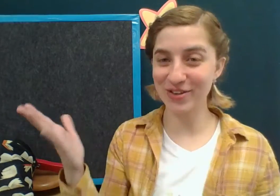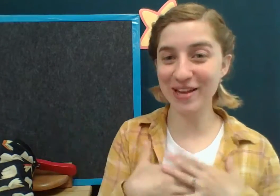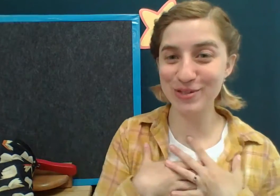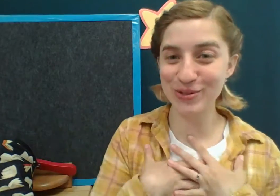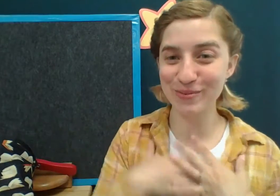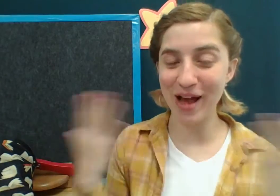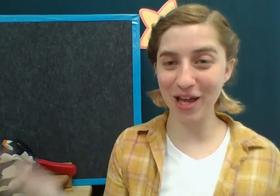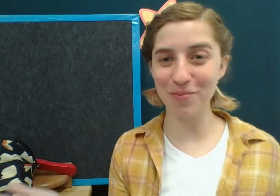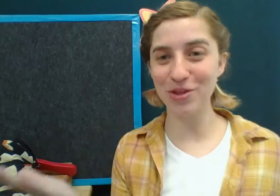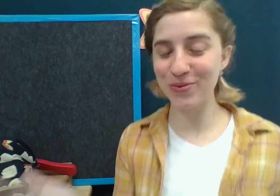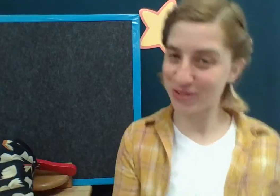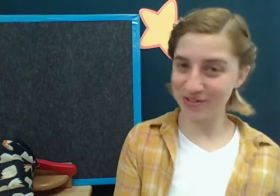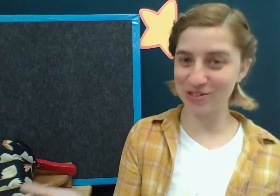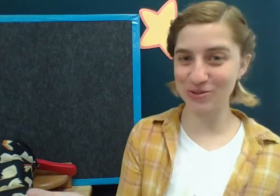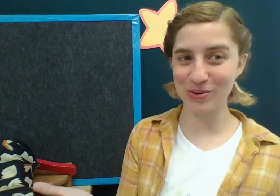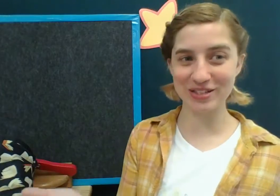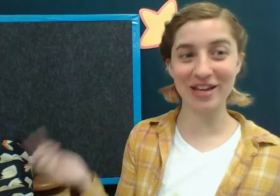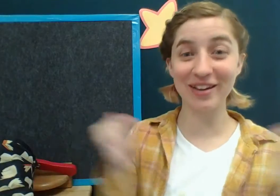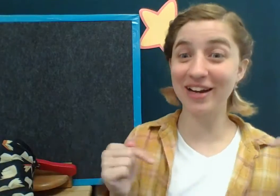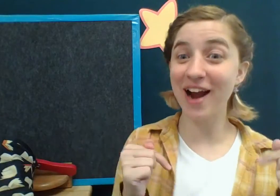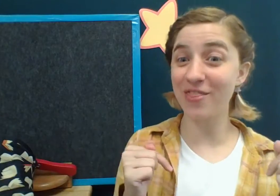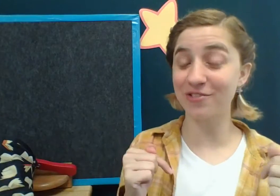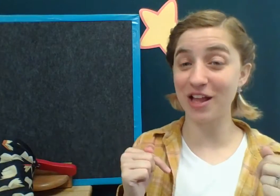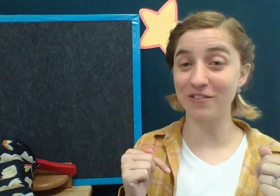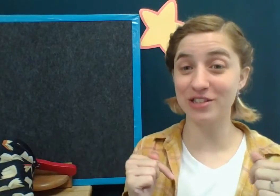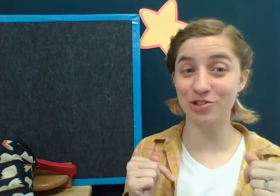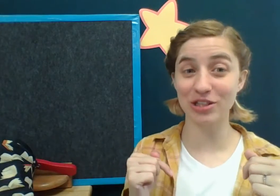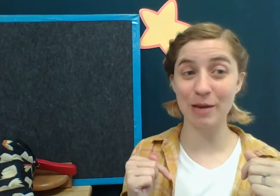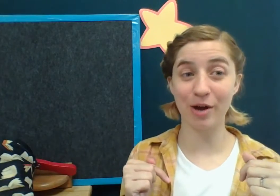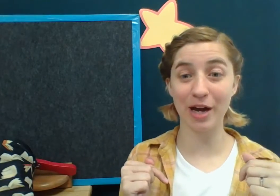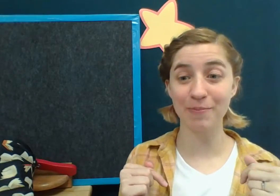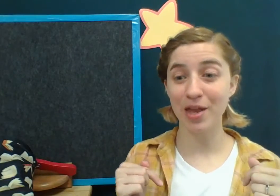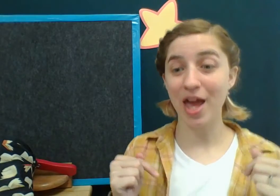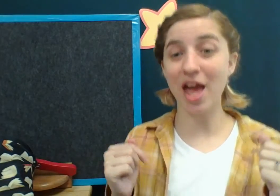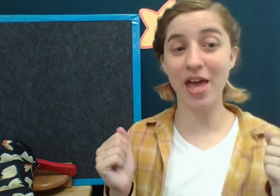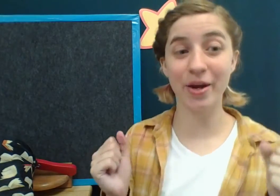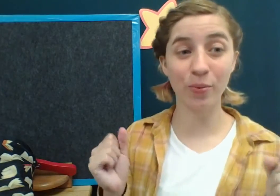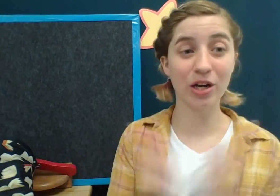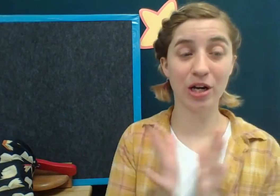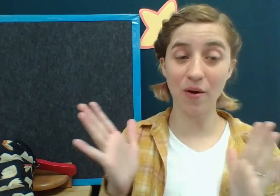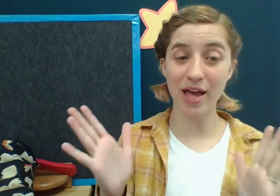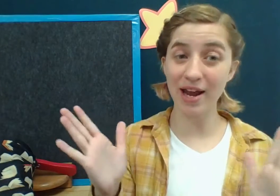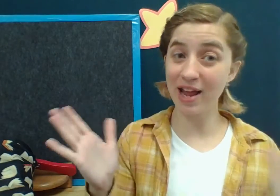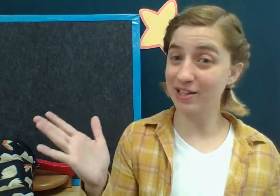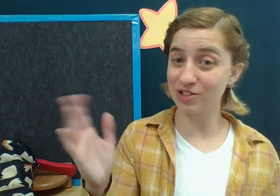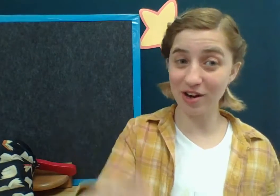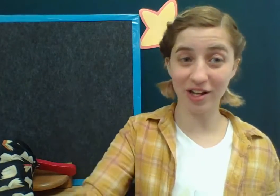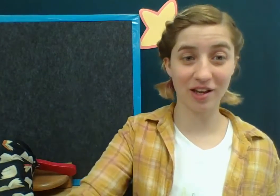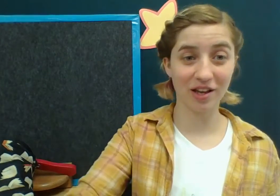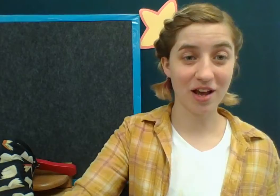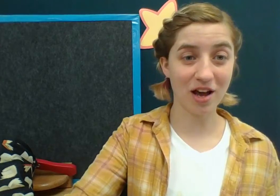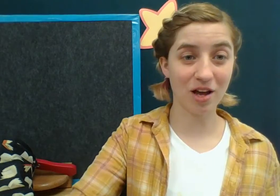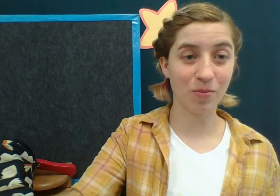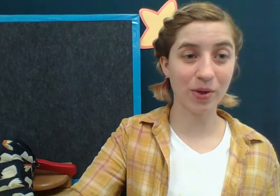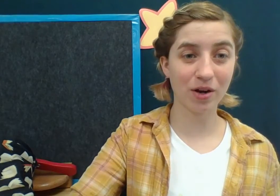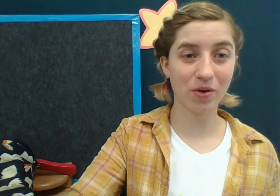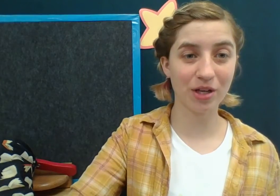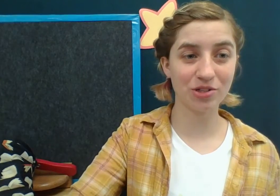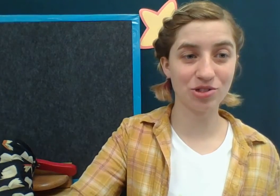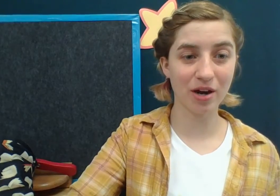I am Storm. I am the Youth Services Coordinator here at the Fowlerville District Library, and we're going to go ahead and get started. We are going to